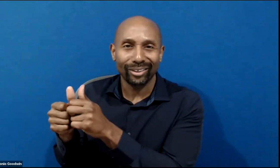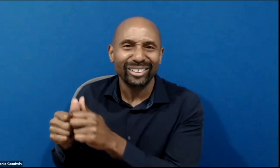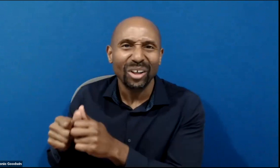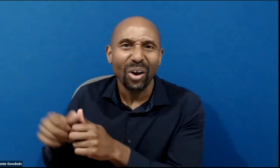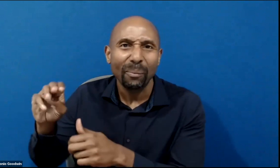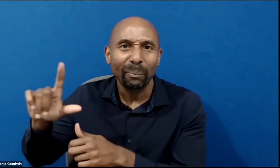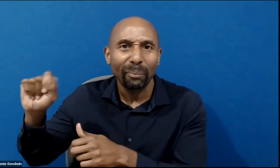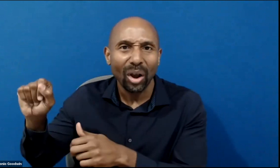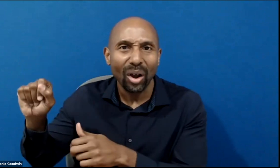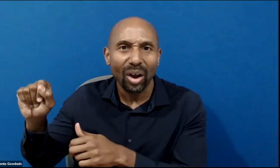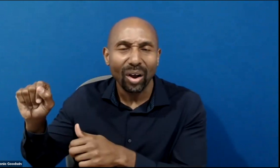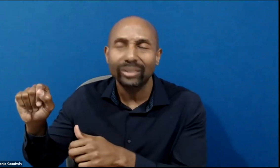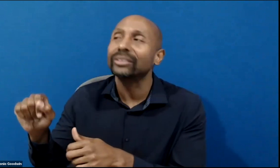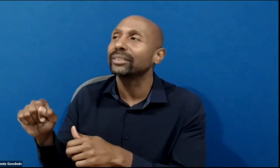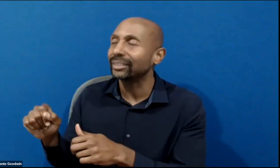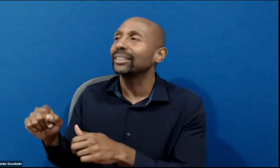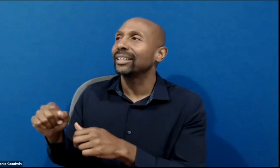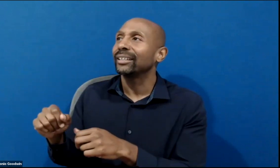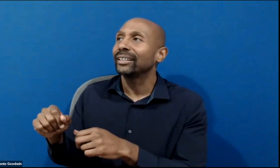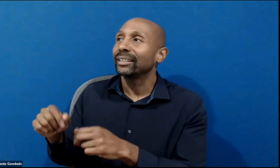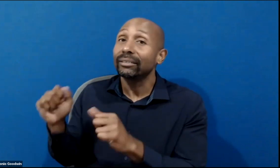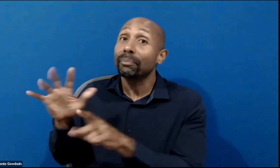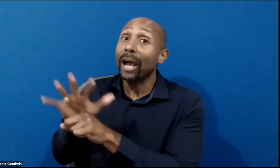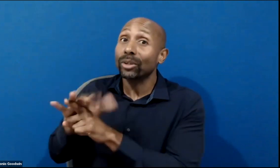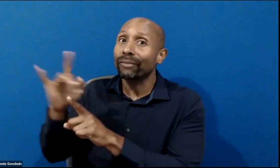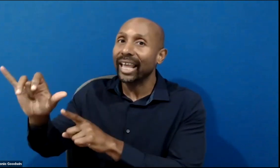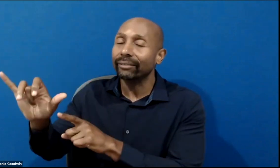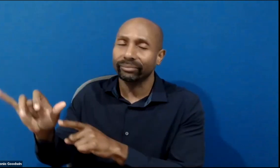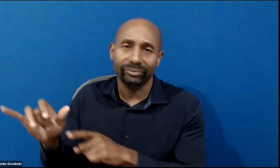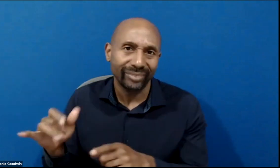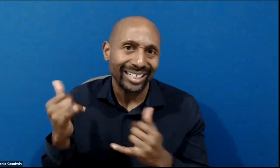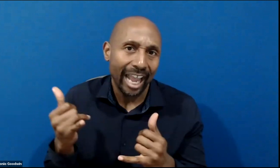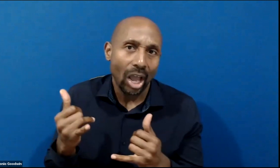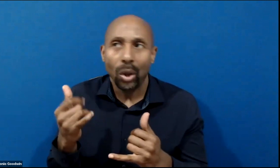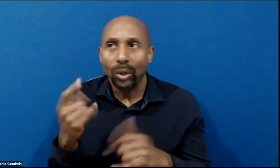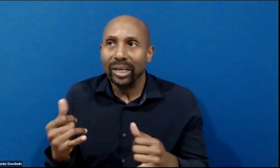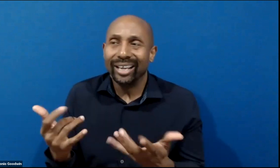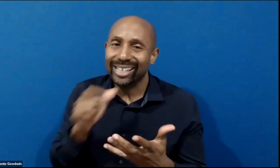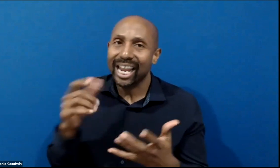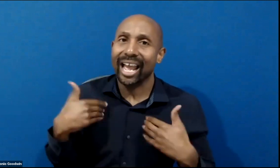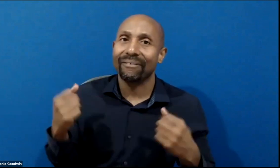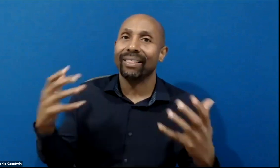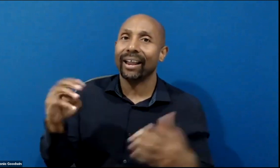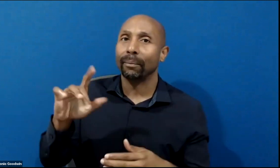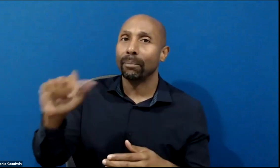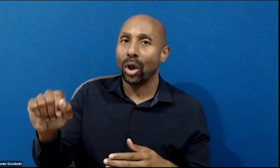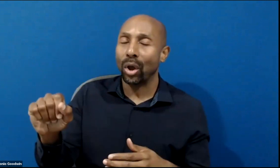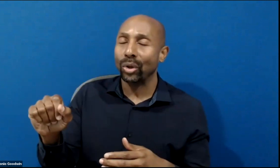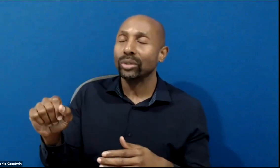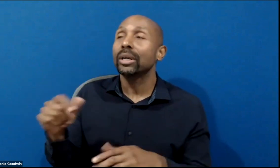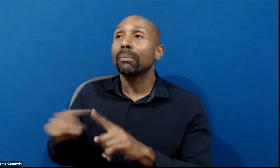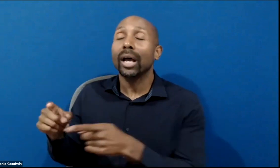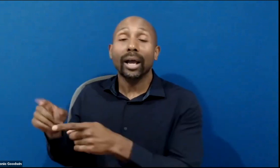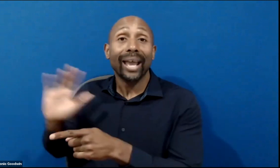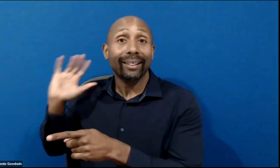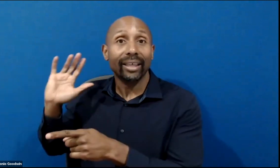if people still, there are not very many of them left, but shopping malls were like very centralized in neighborhoods.